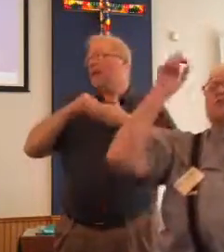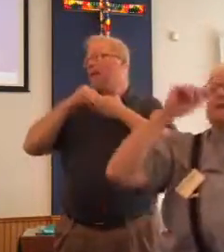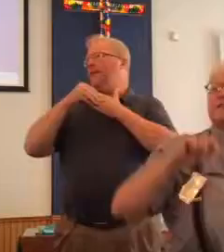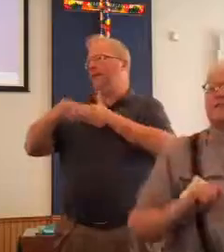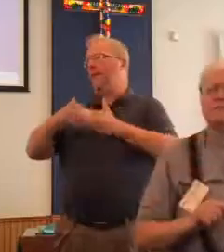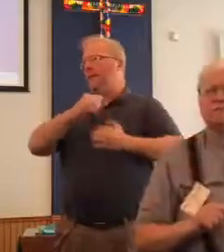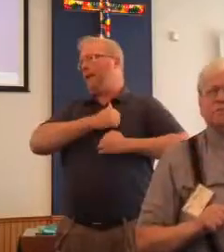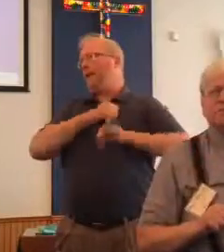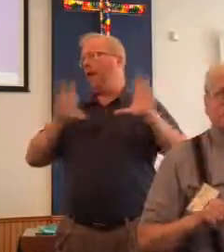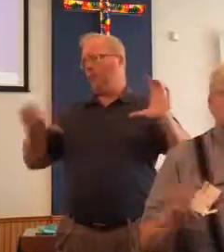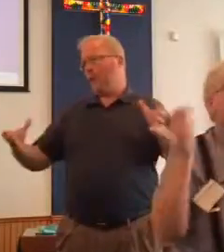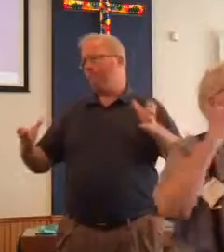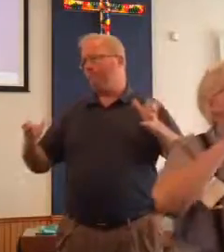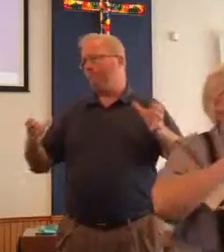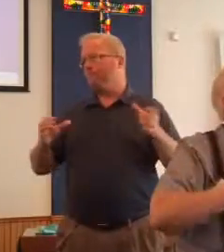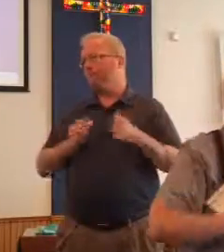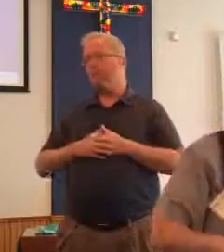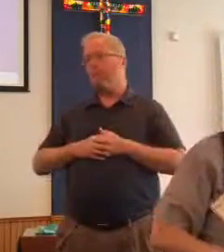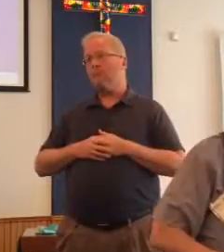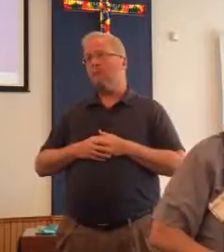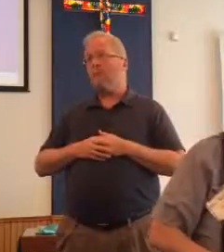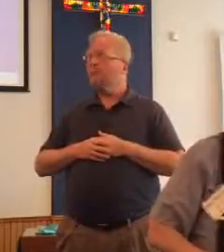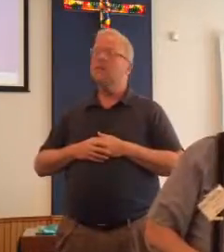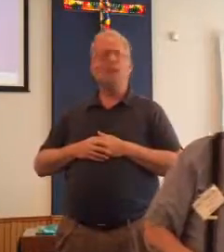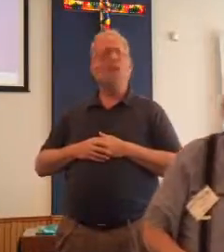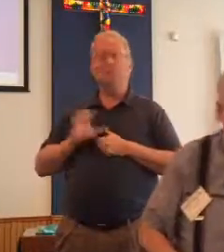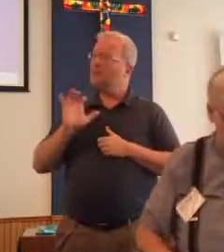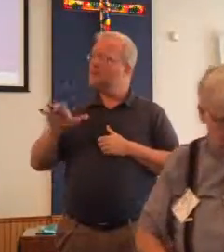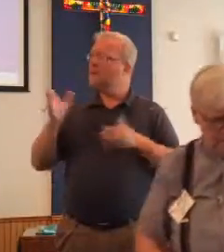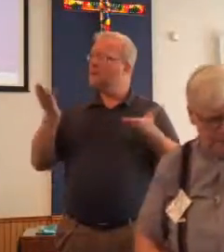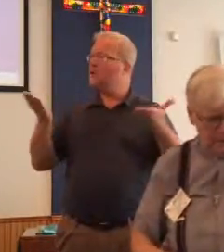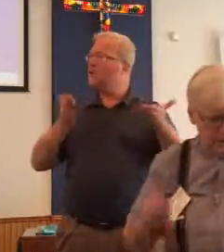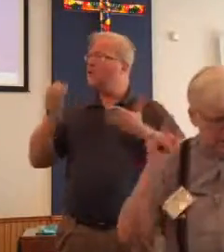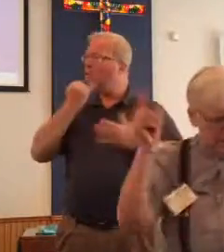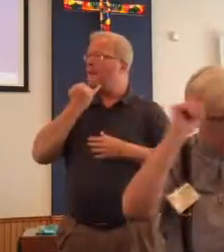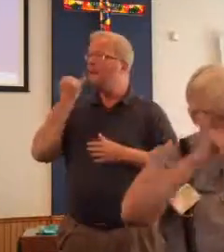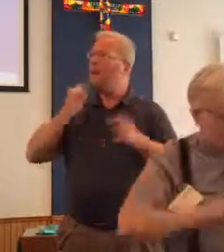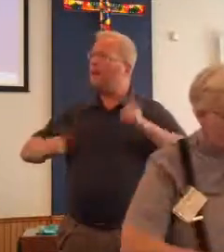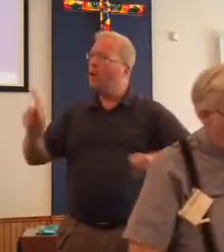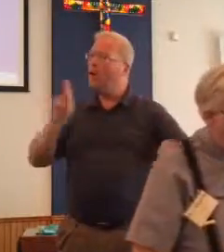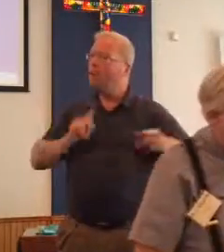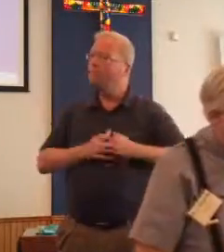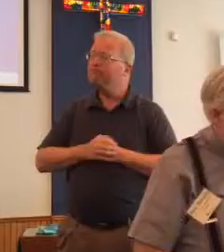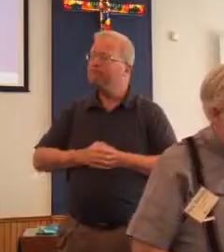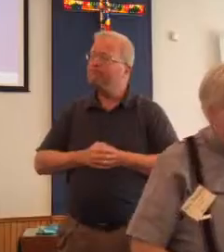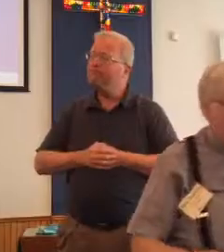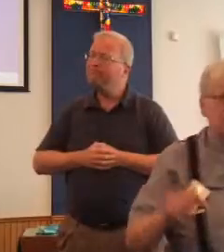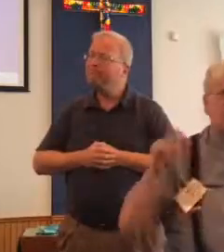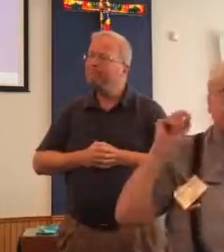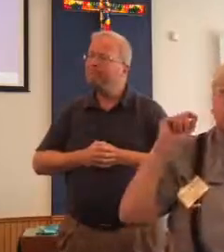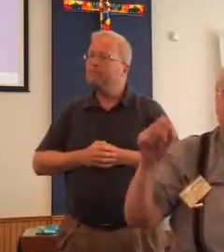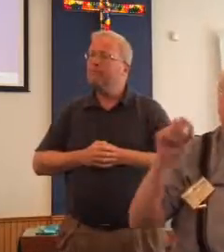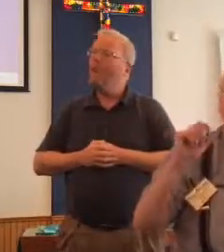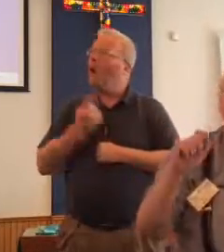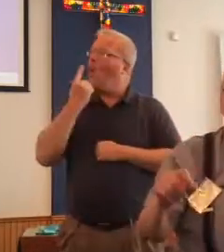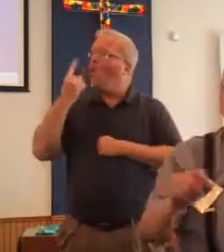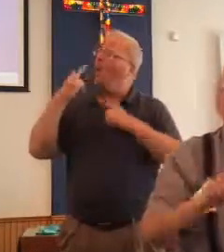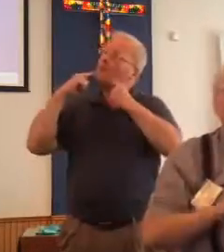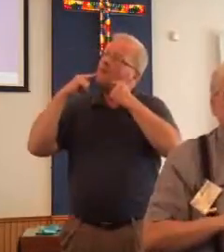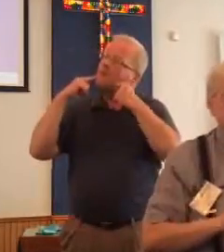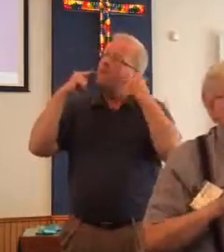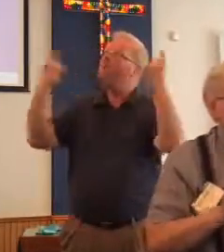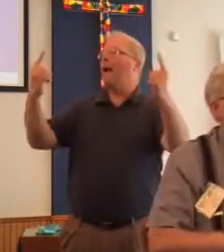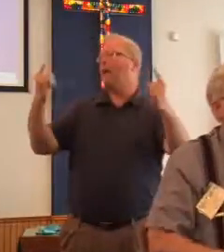The ultimate in public servants. And Deborah was one of the